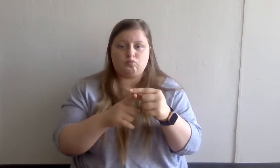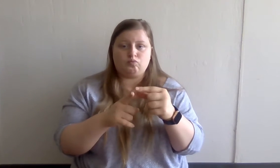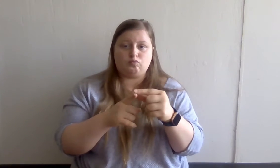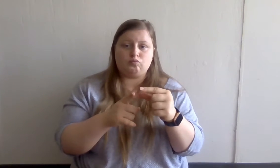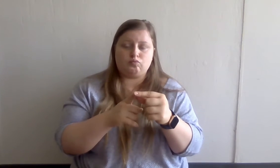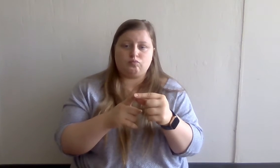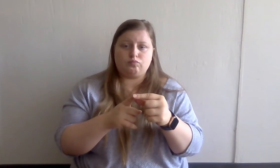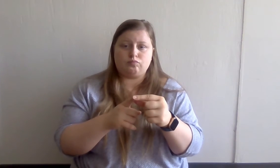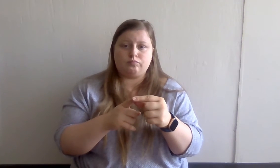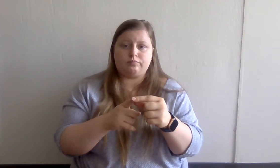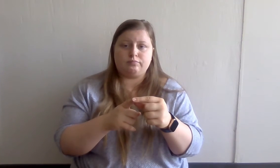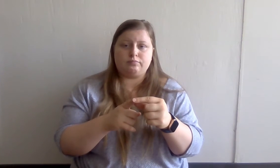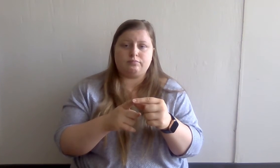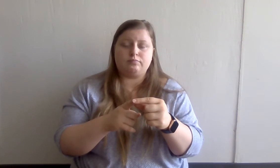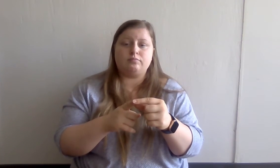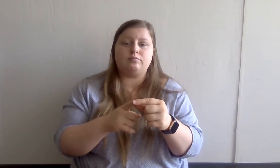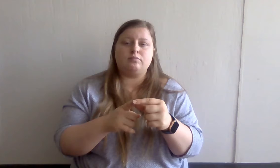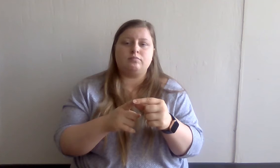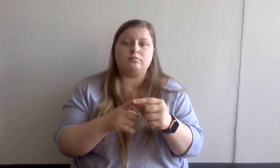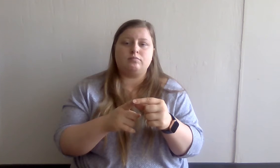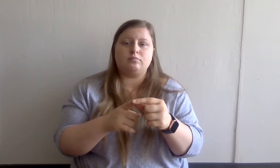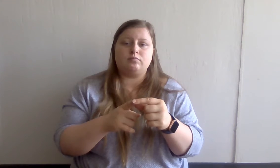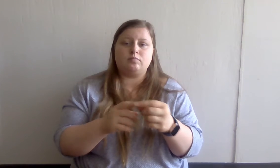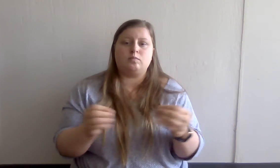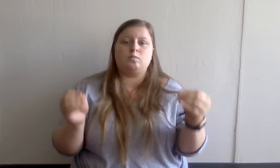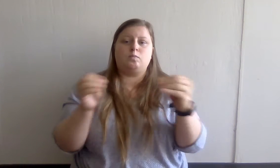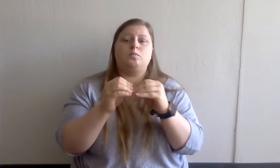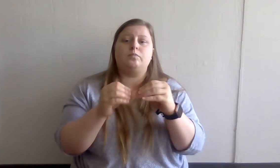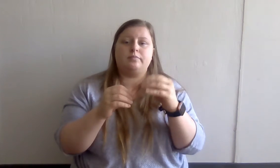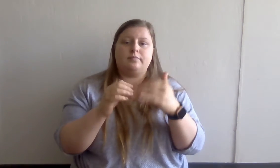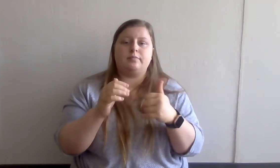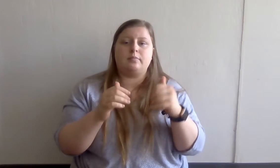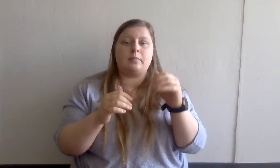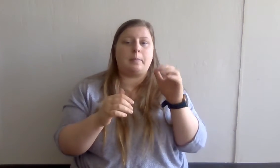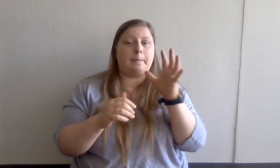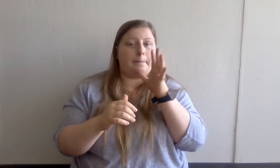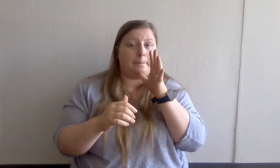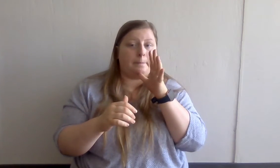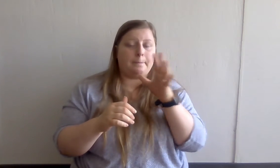They also say 2 to 3 words more developed than mom and dad.